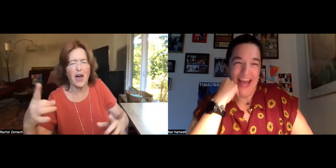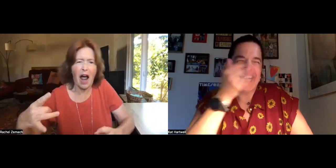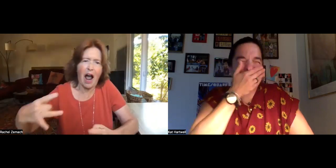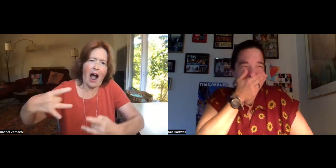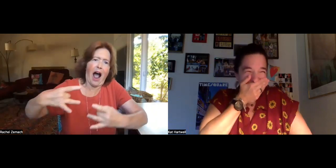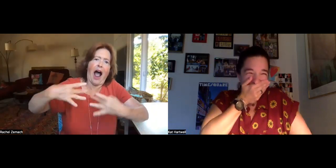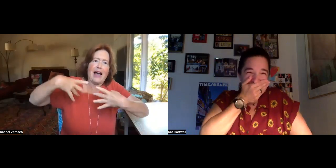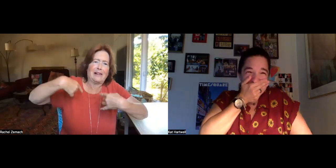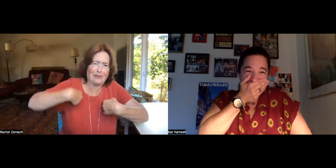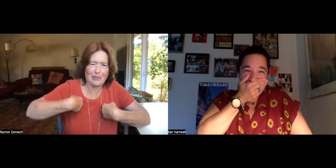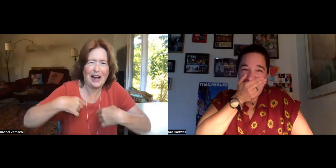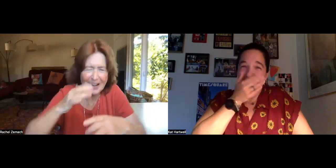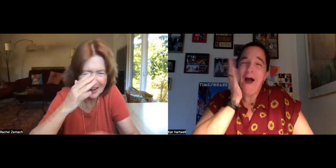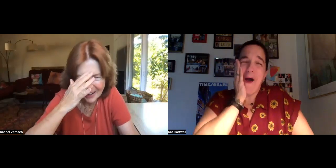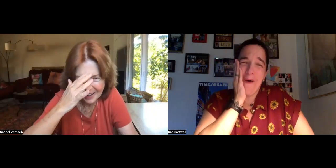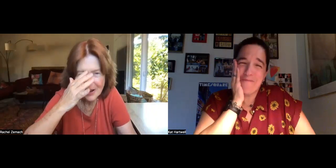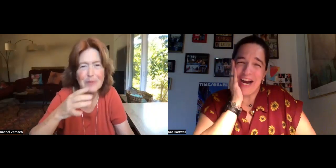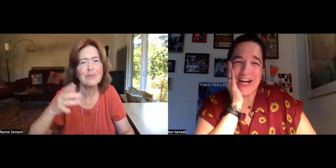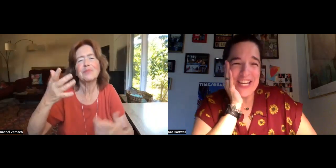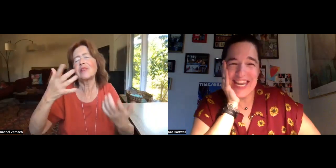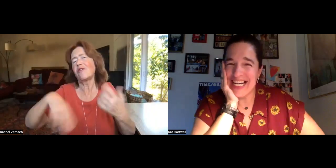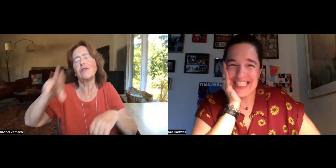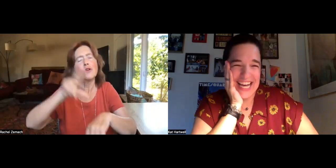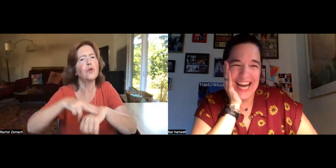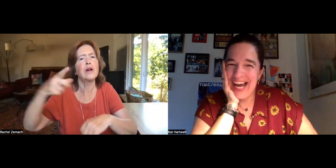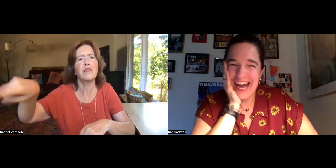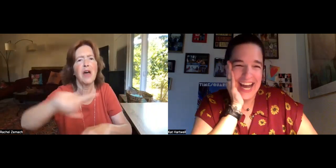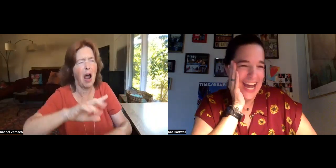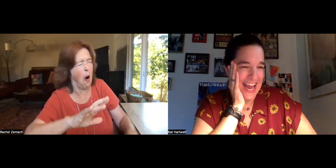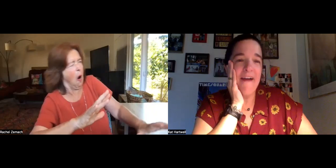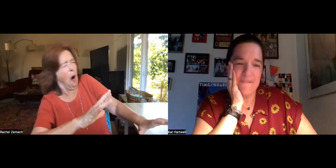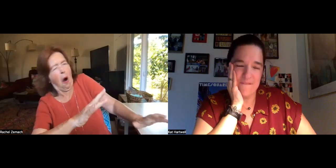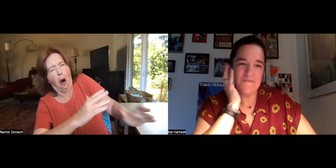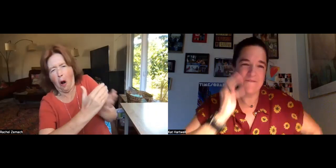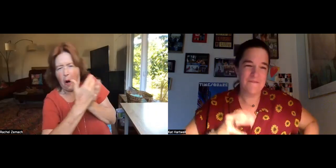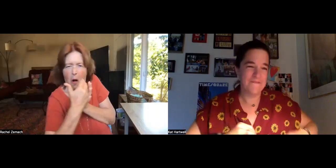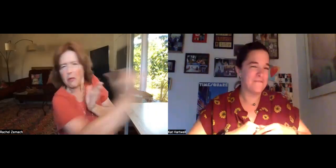That hated me. Oh, my goodness. That.